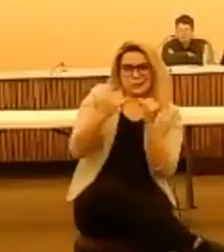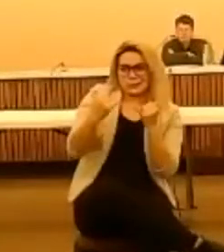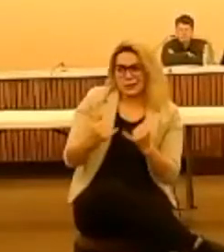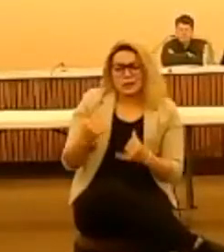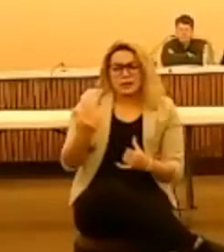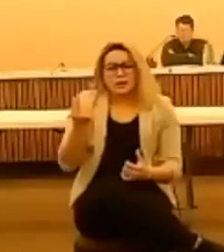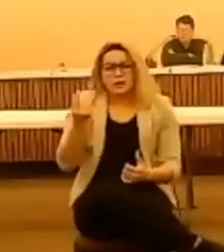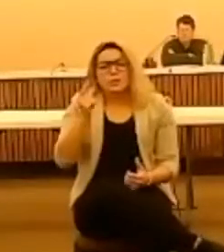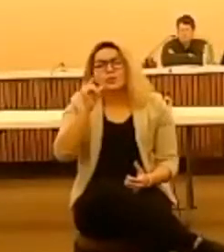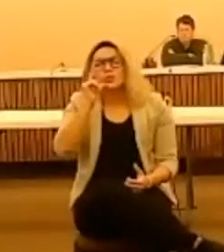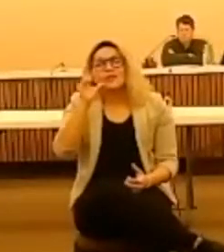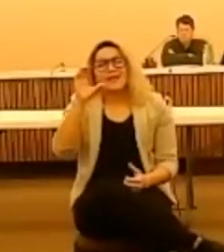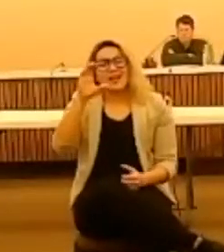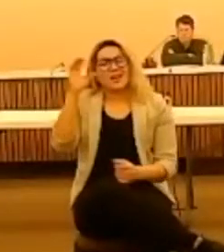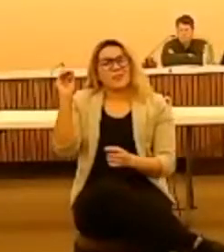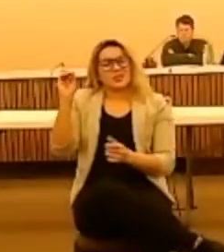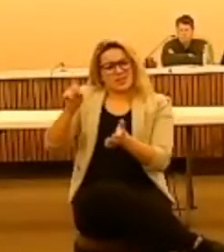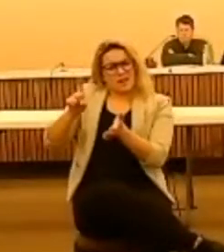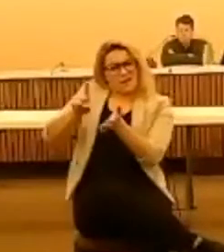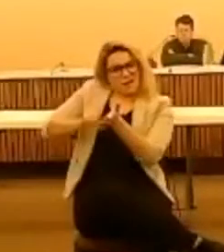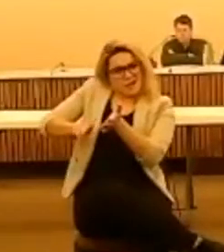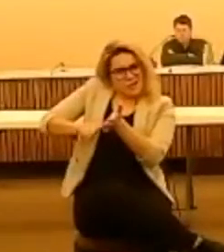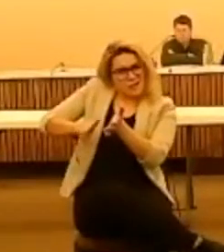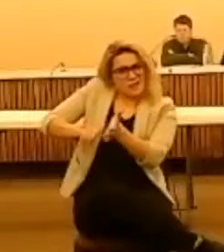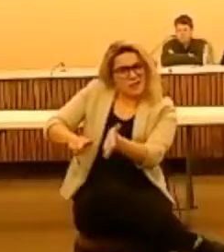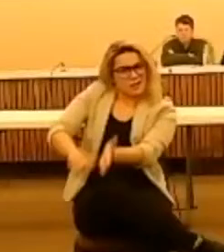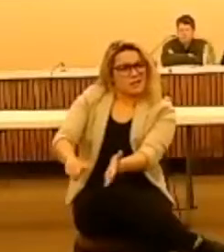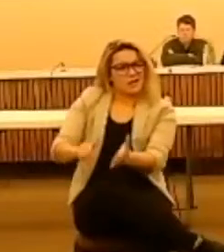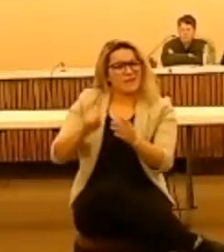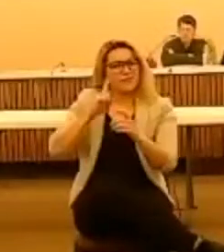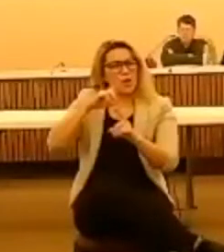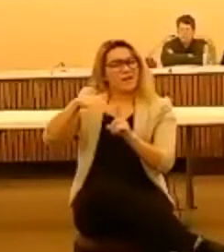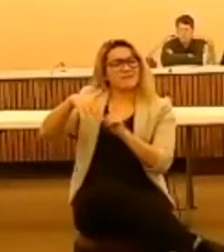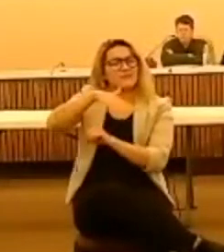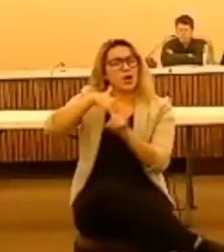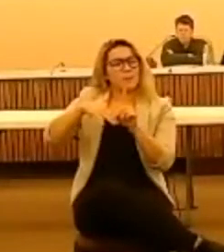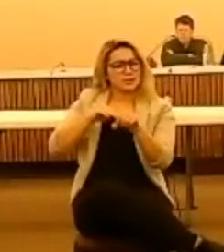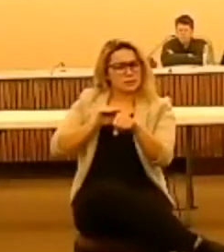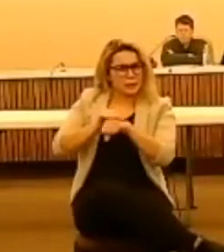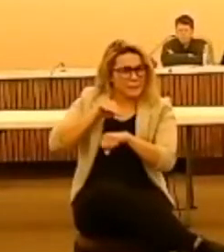the evaluation? I see their name was Environmental Resources, LLC.